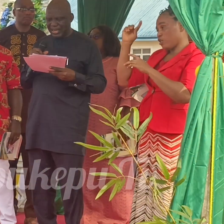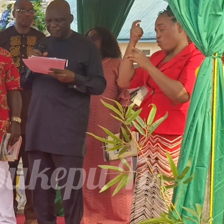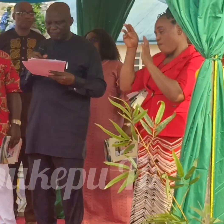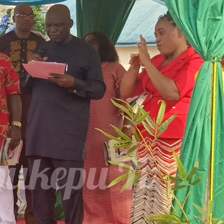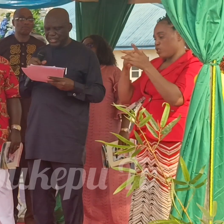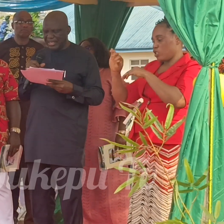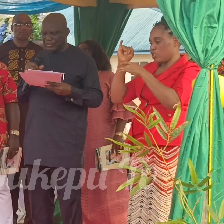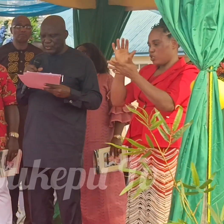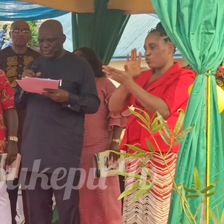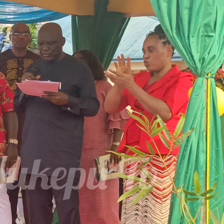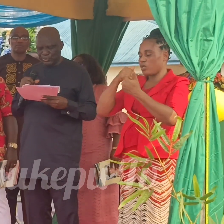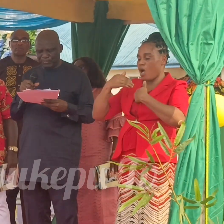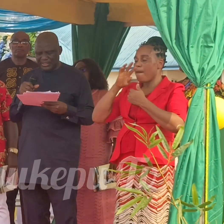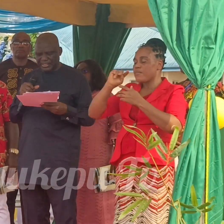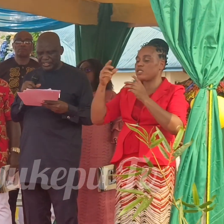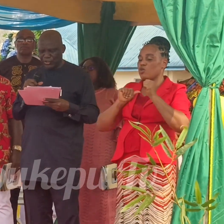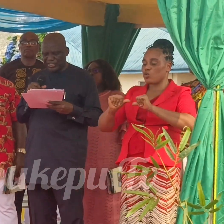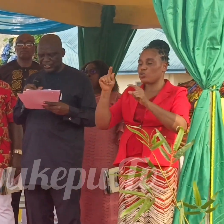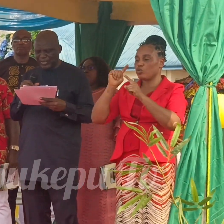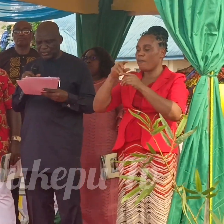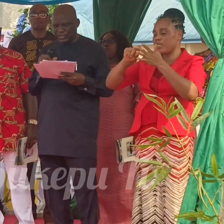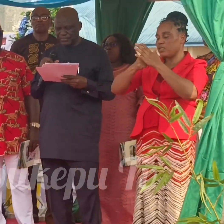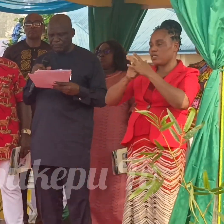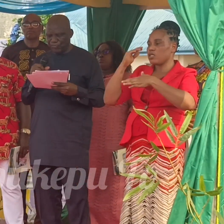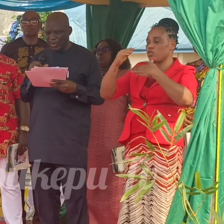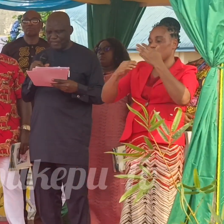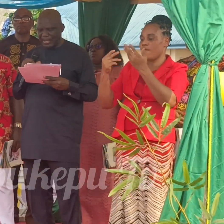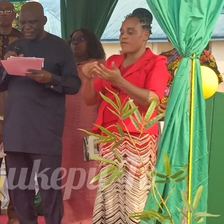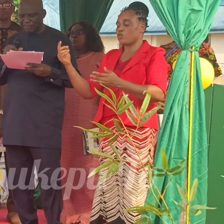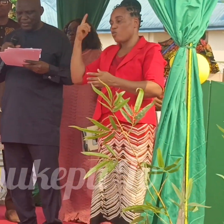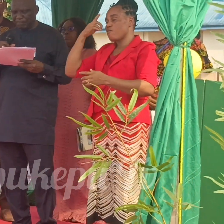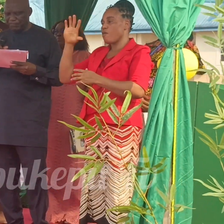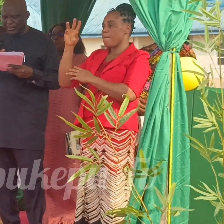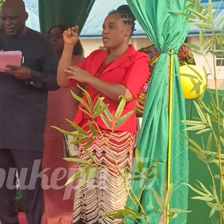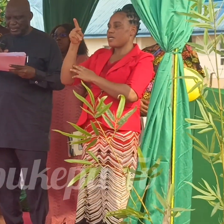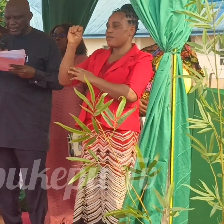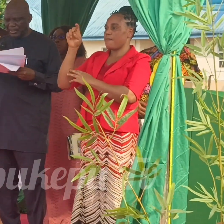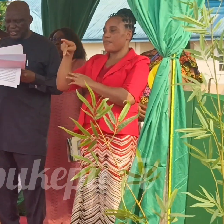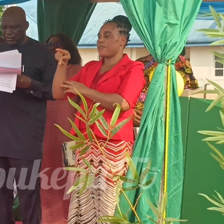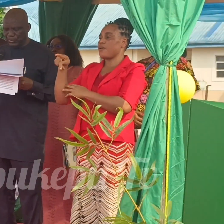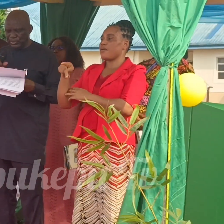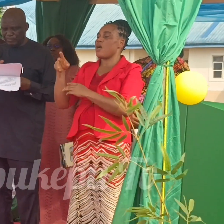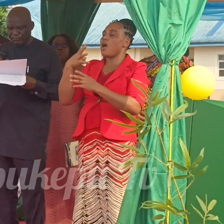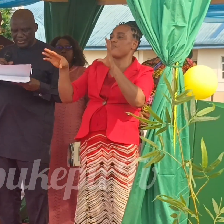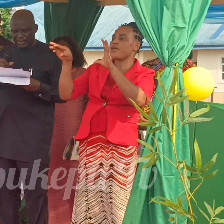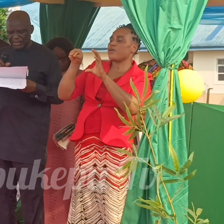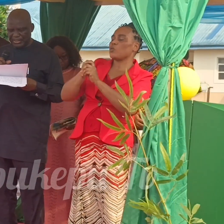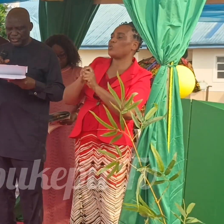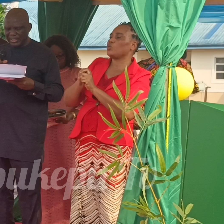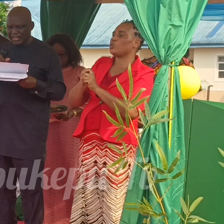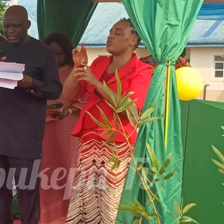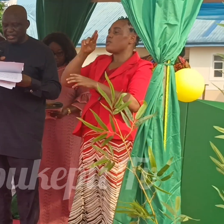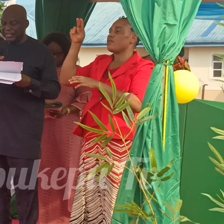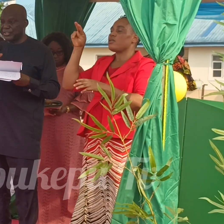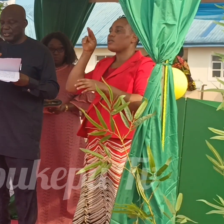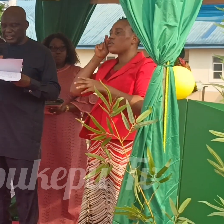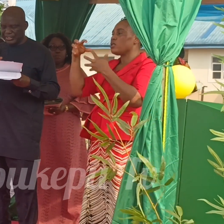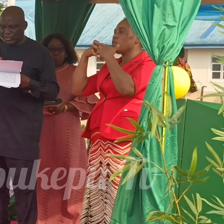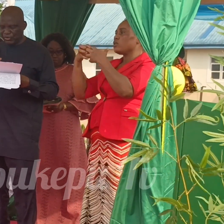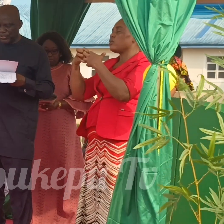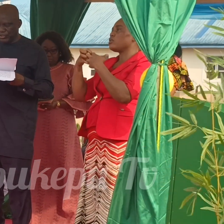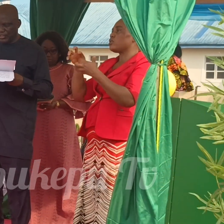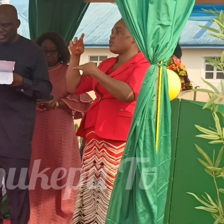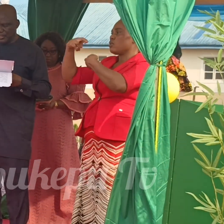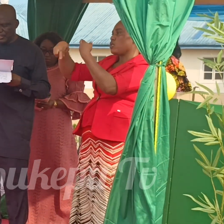that have been and continue to be the key success factors for Abia IPP. They include the Nigeria Electricity